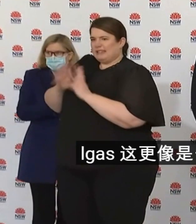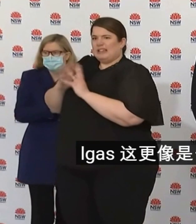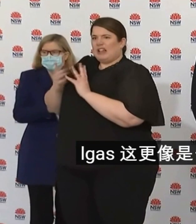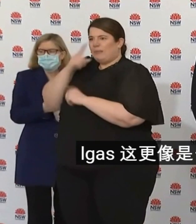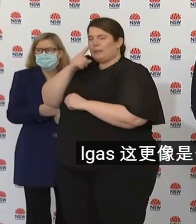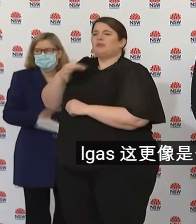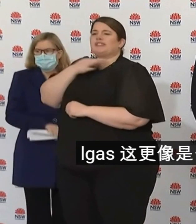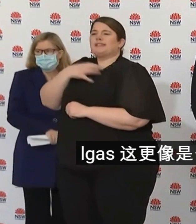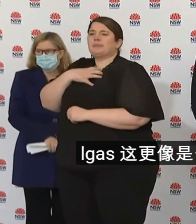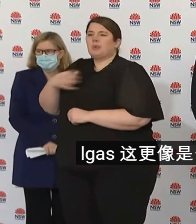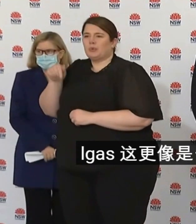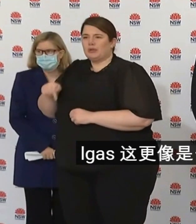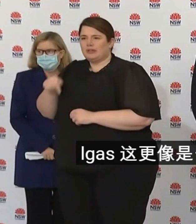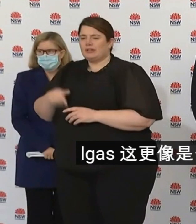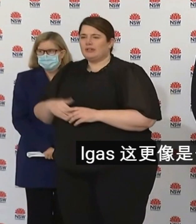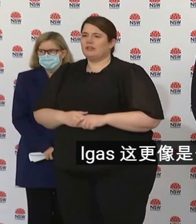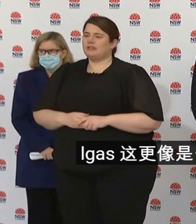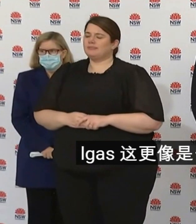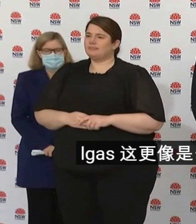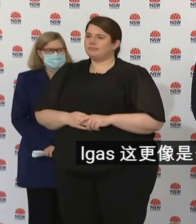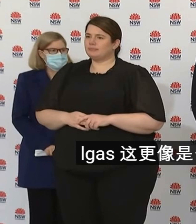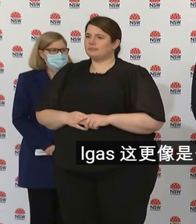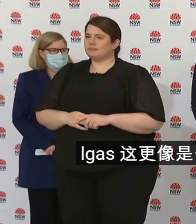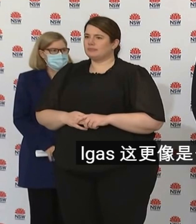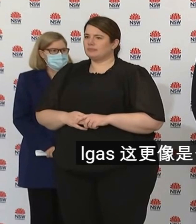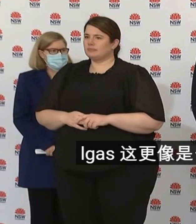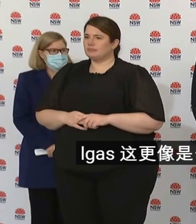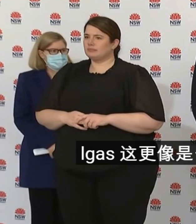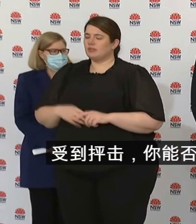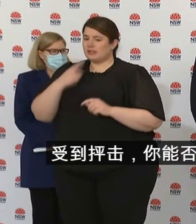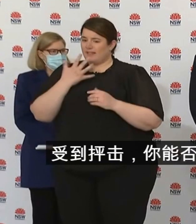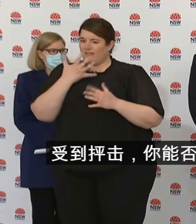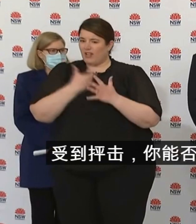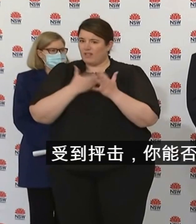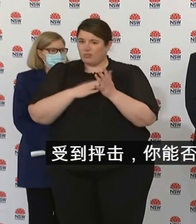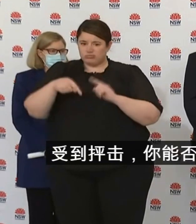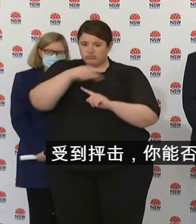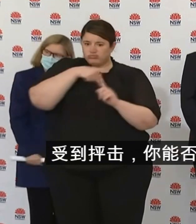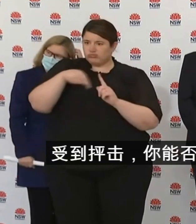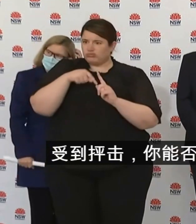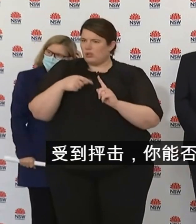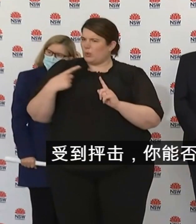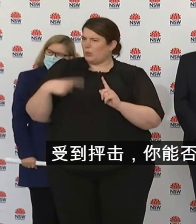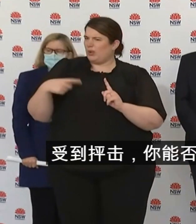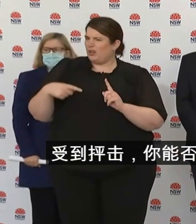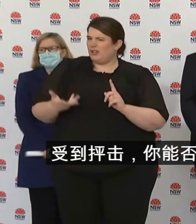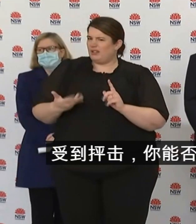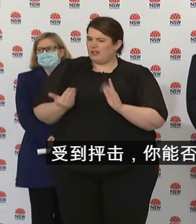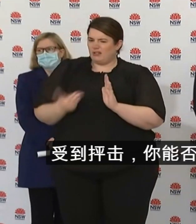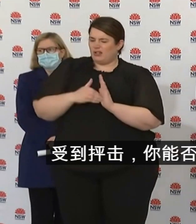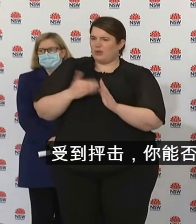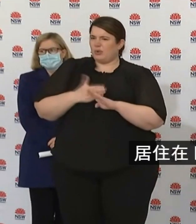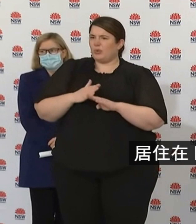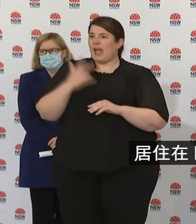in 8 LGAs. Is this more of a symbolic decision, something that you've previously railed against? And also, can you clarify, do these rules for the